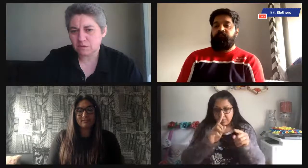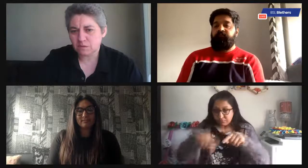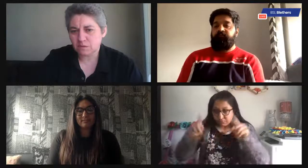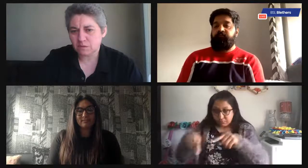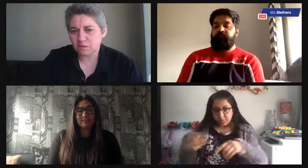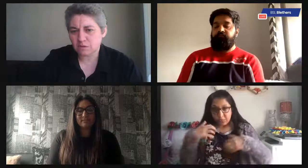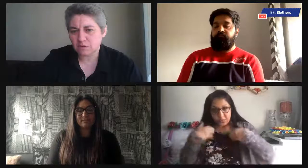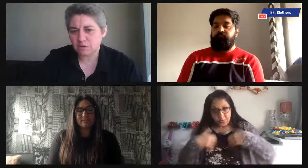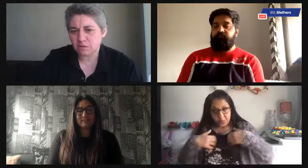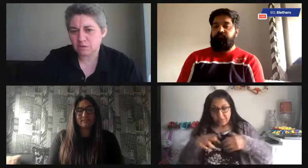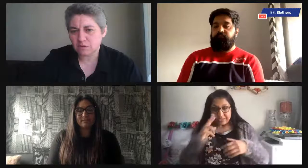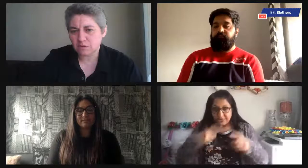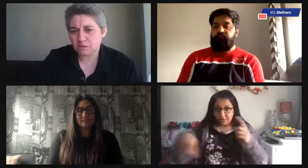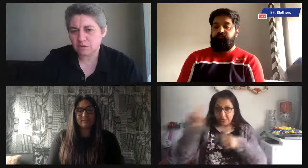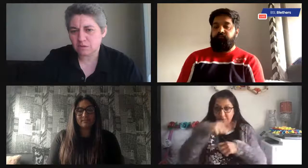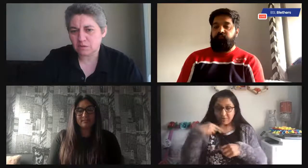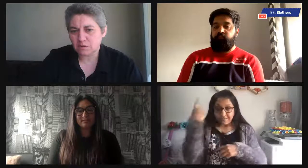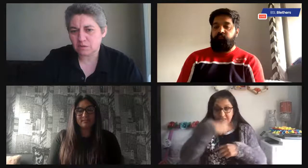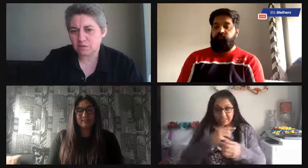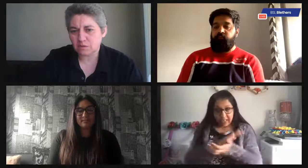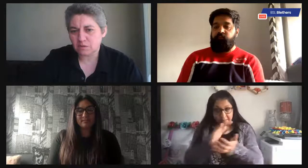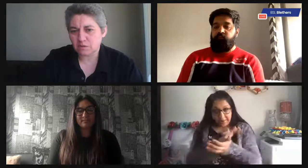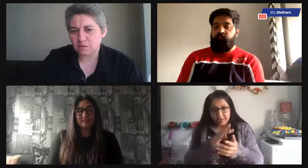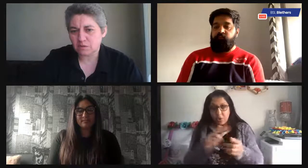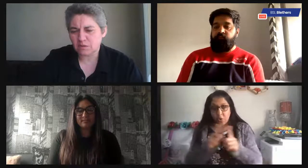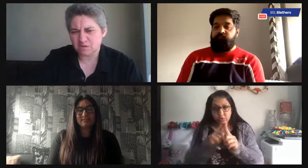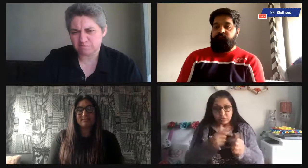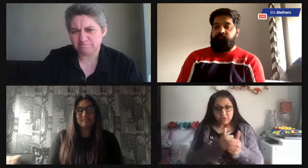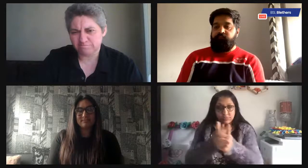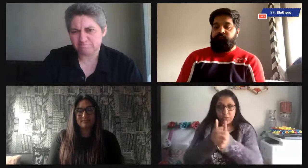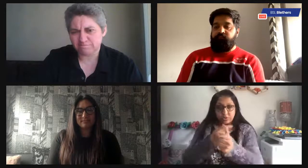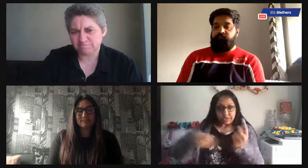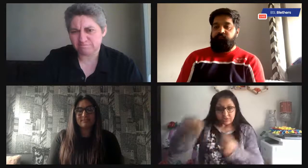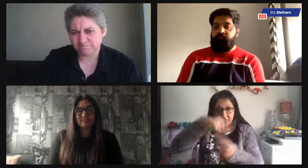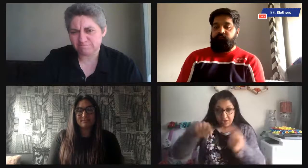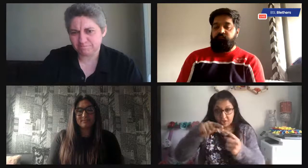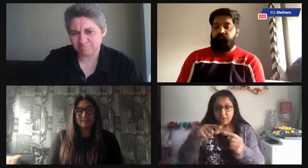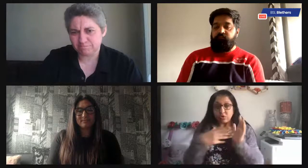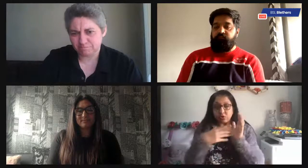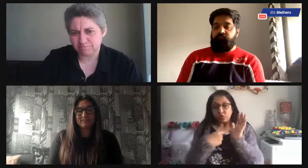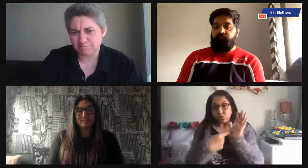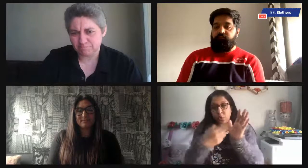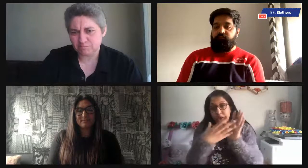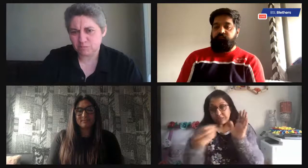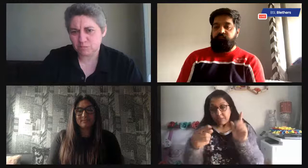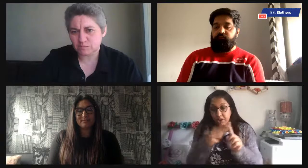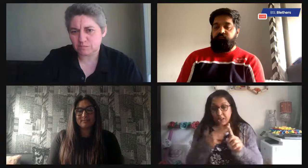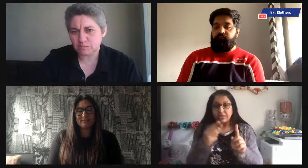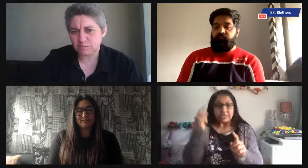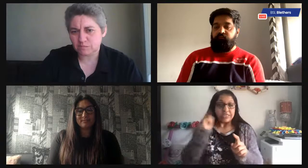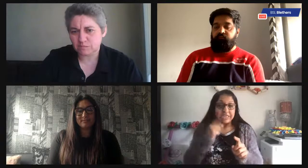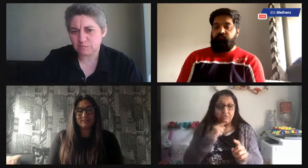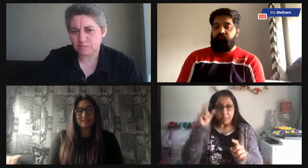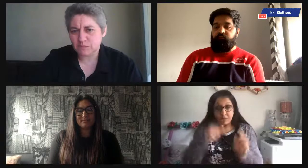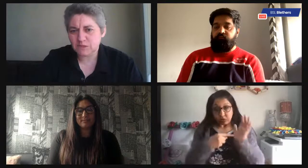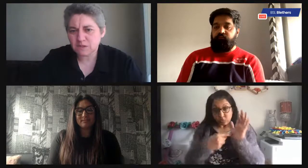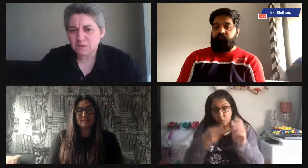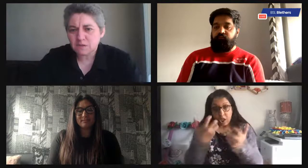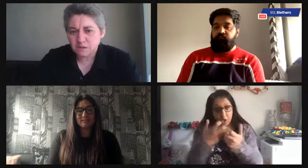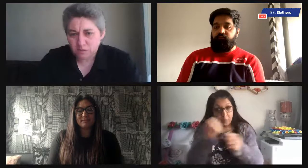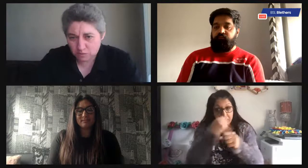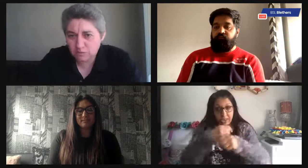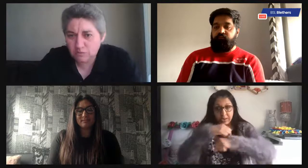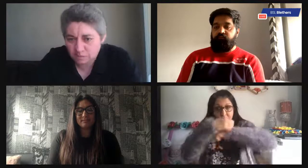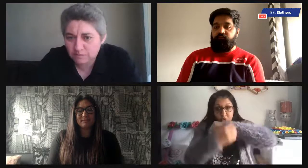and used materials that are around the house, paper, and things like that. And we supported each other making these crafts. So